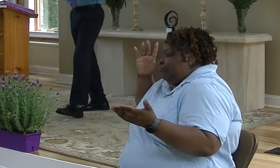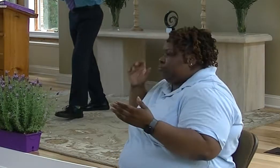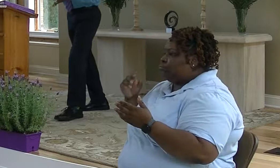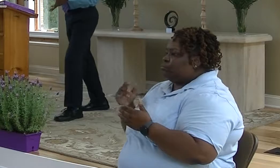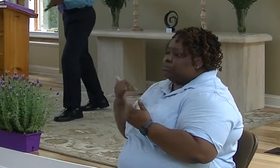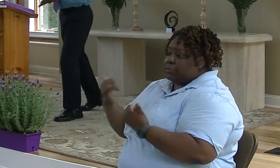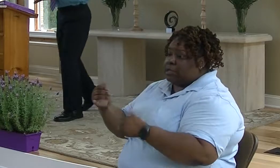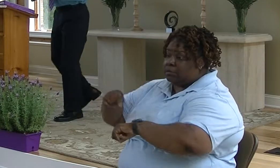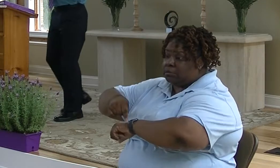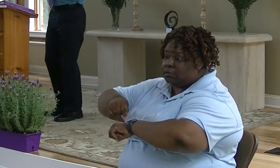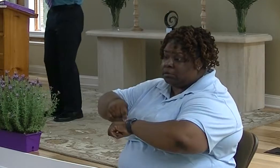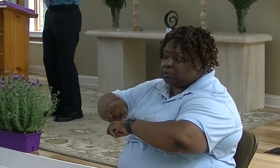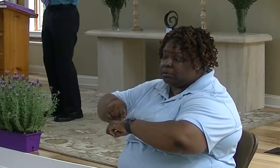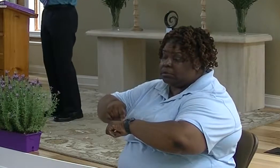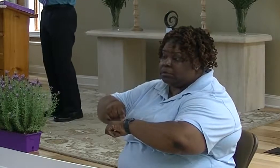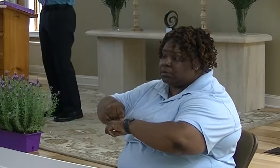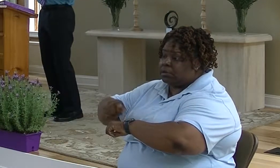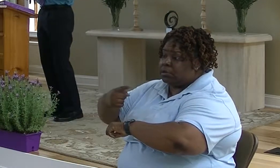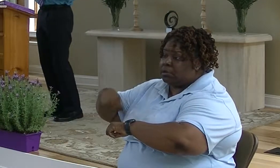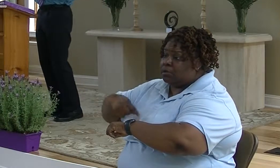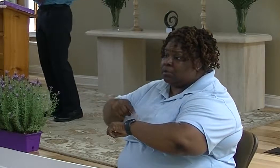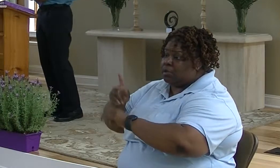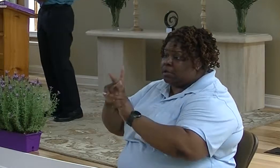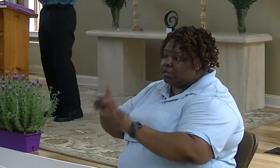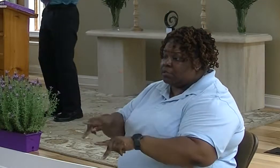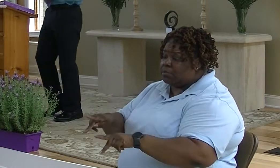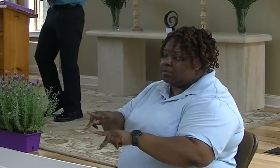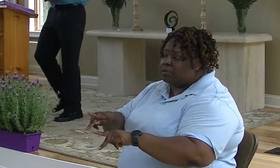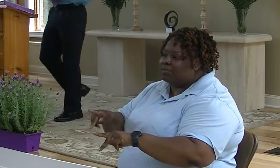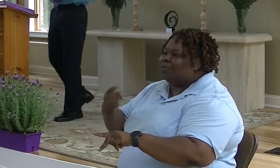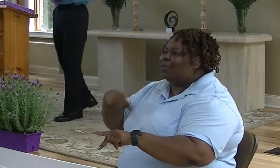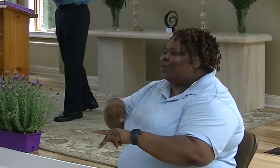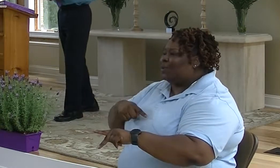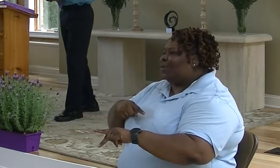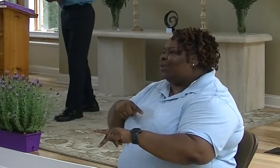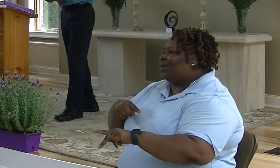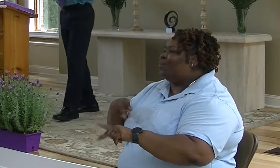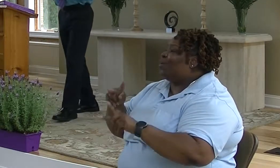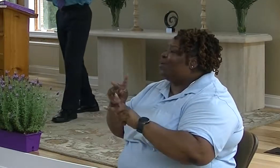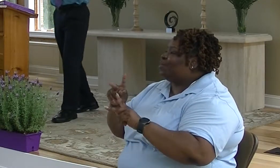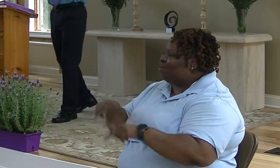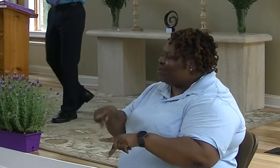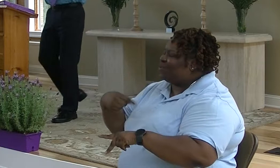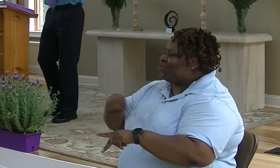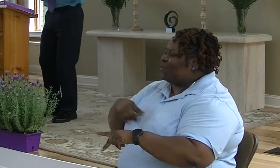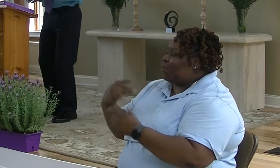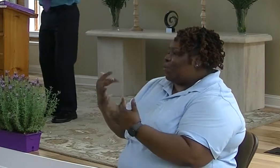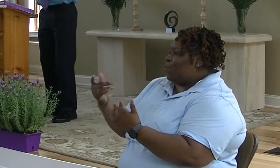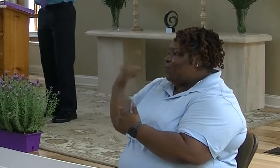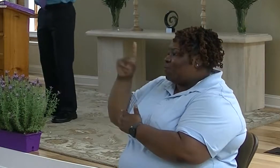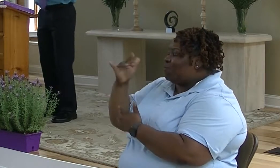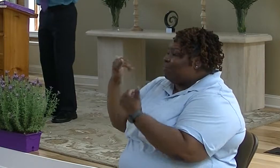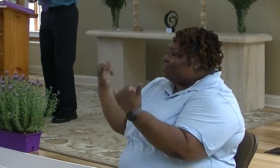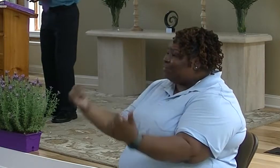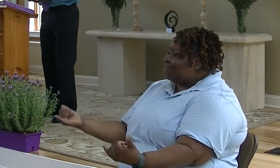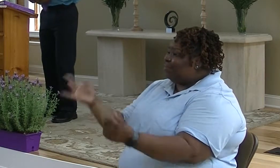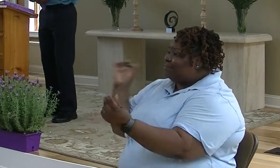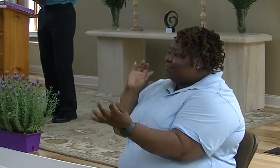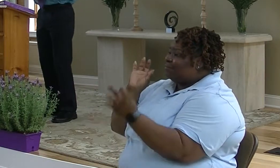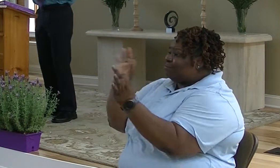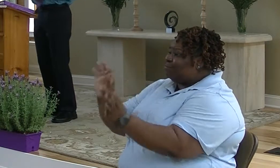And it's time. We are the ones we've been waiting for. Now is the perfect